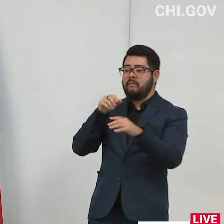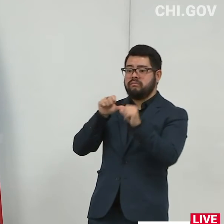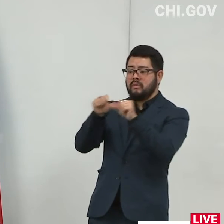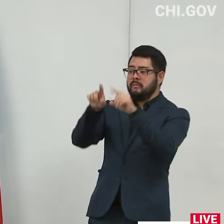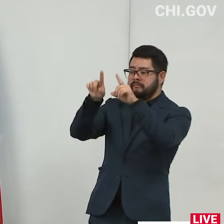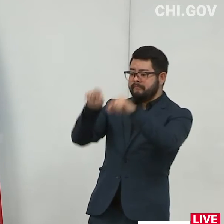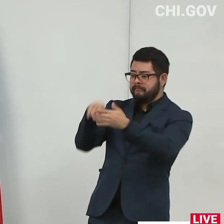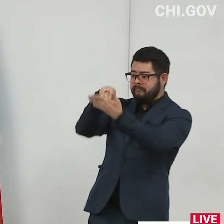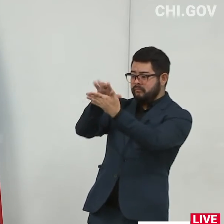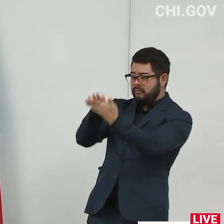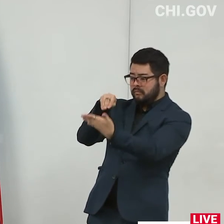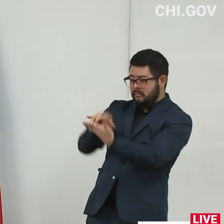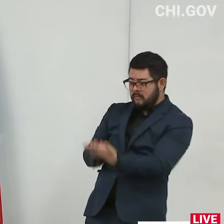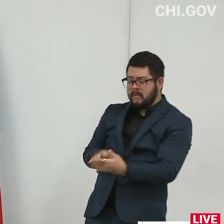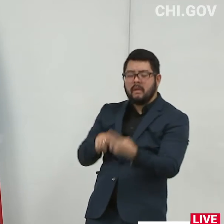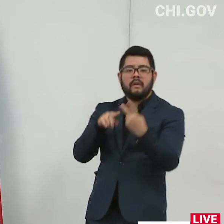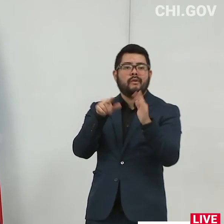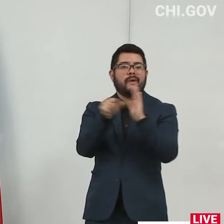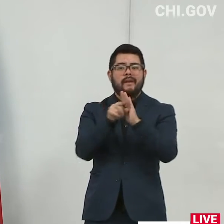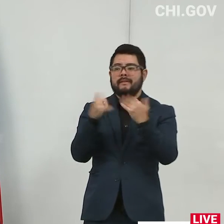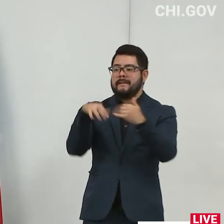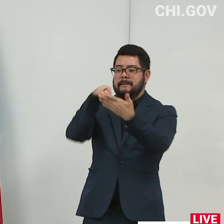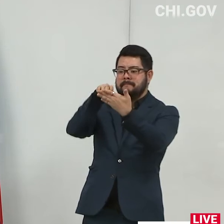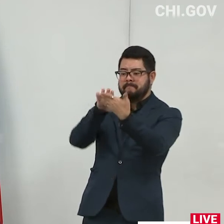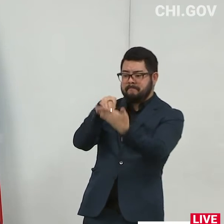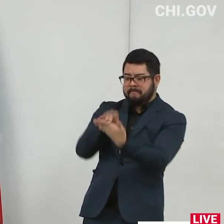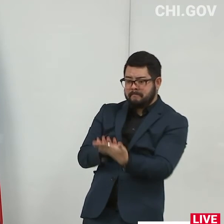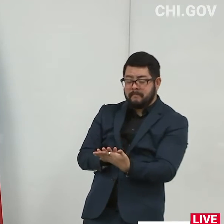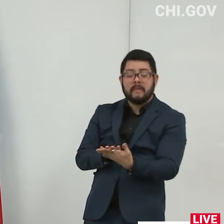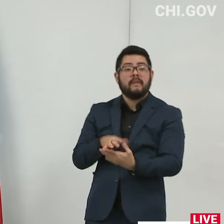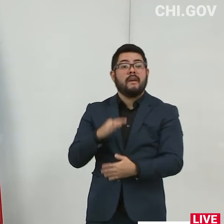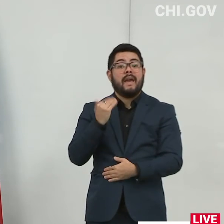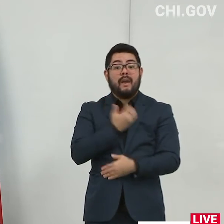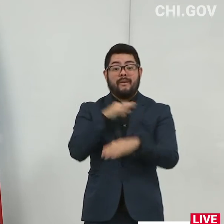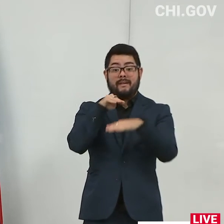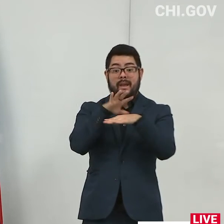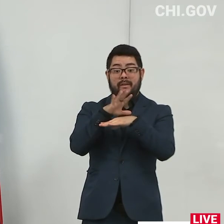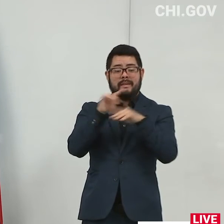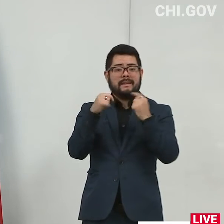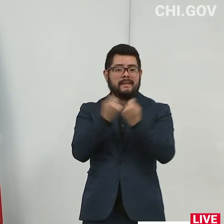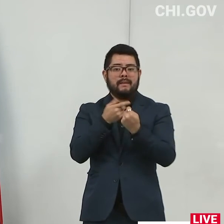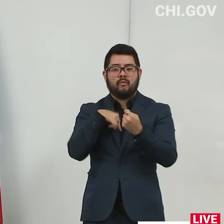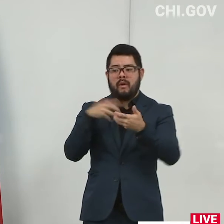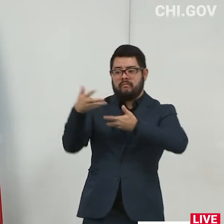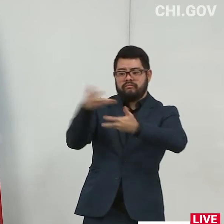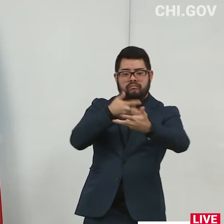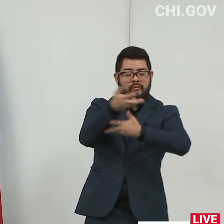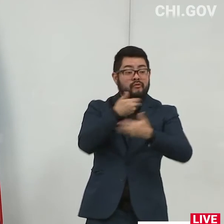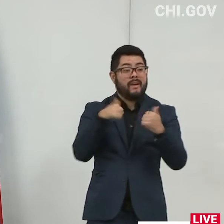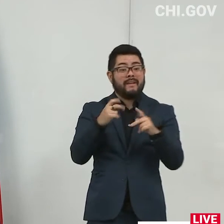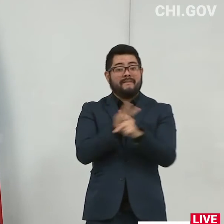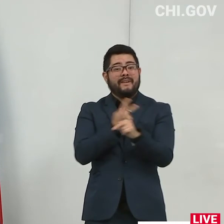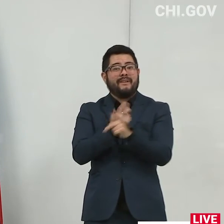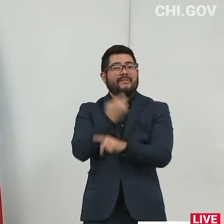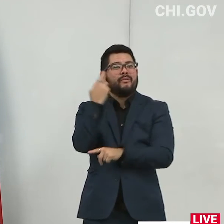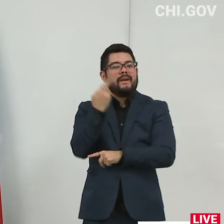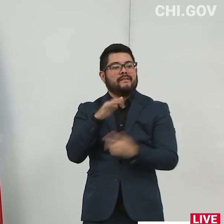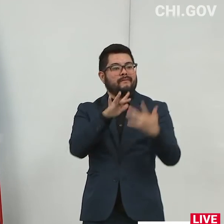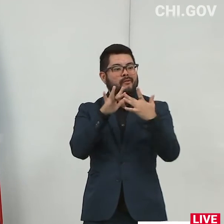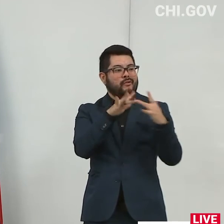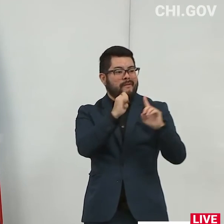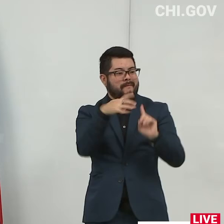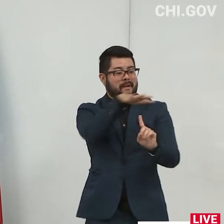normal. We are also working with our counseling team to work directly with our students, even in a virtual environment, to keep them on track